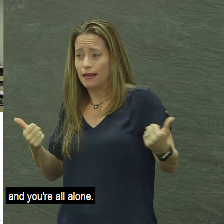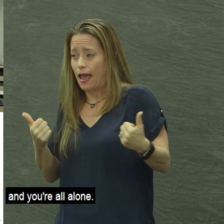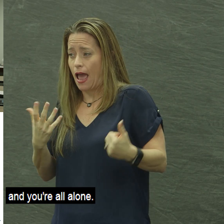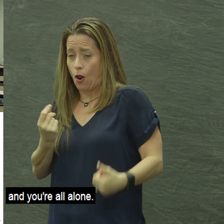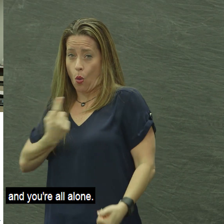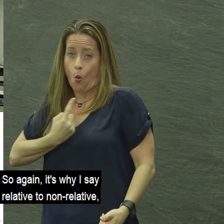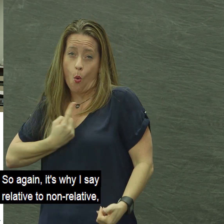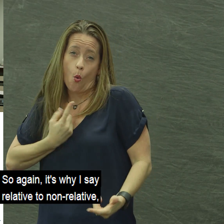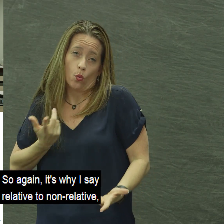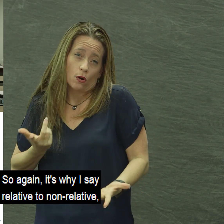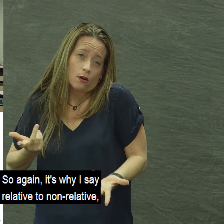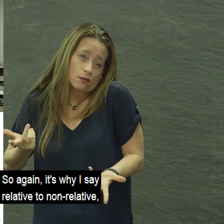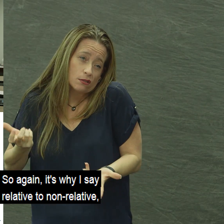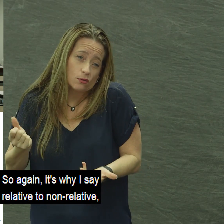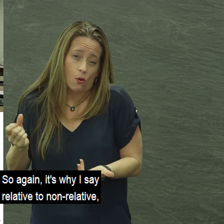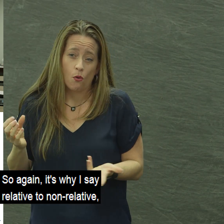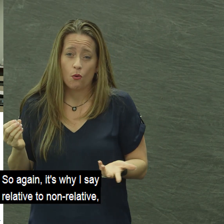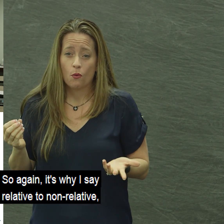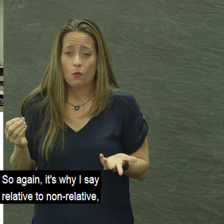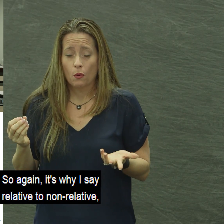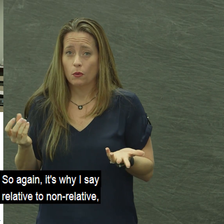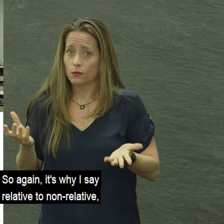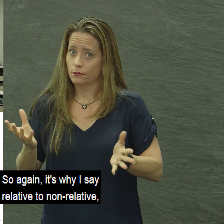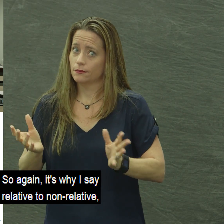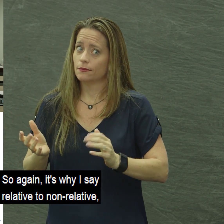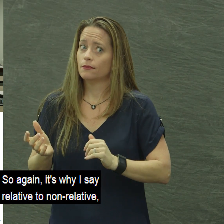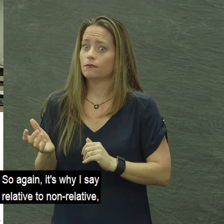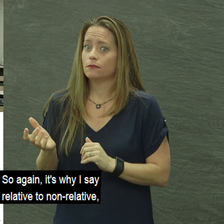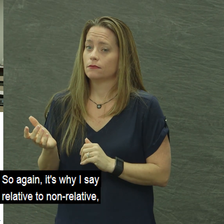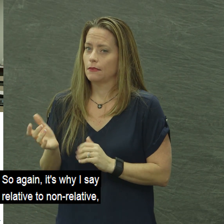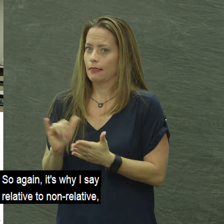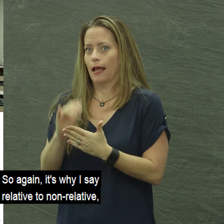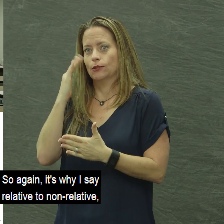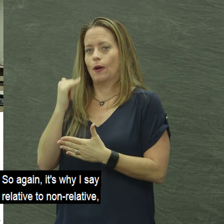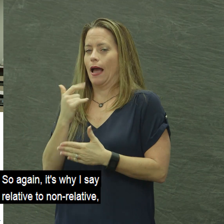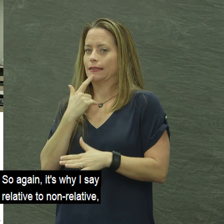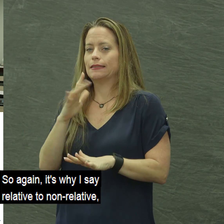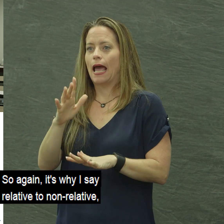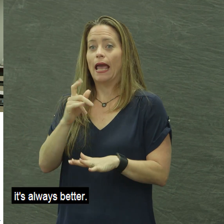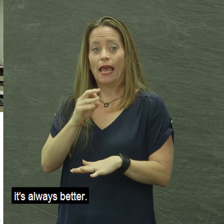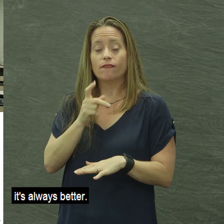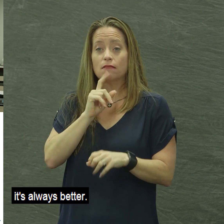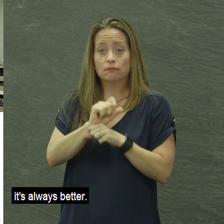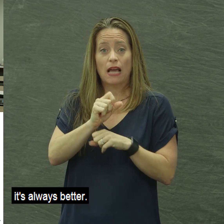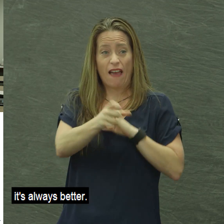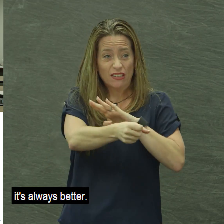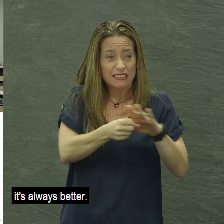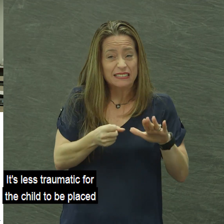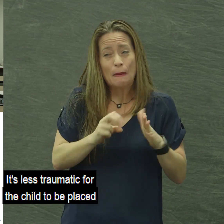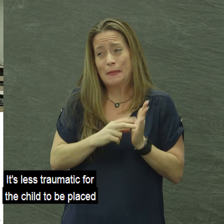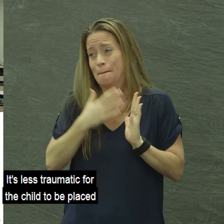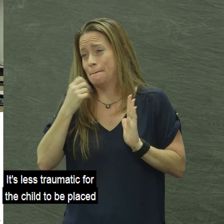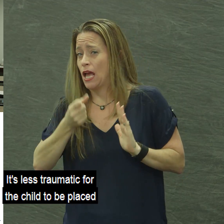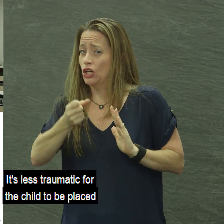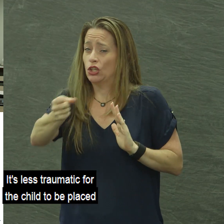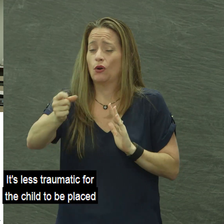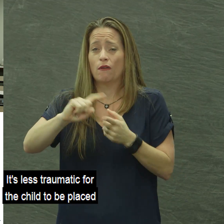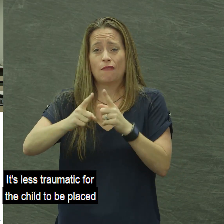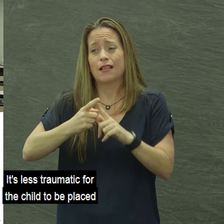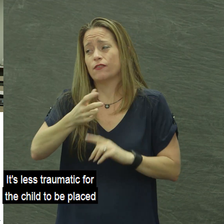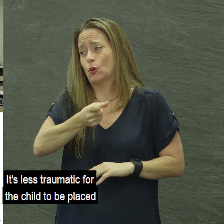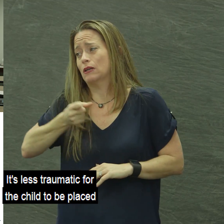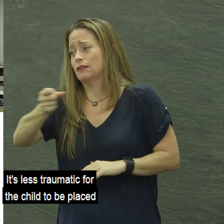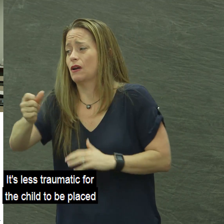alone. So again, it's why I say relatives and non-relatives, it's always better. It's less traumatic